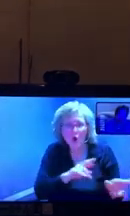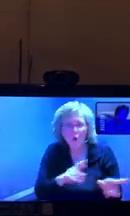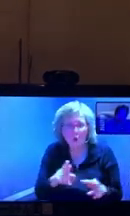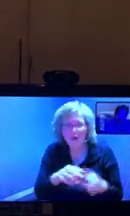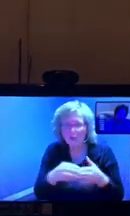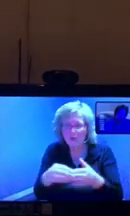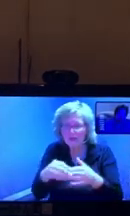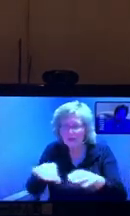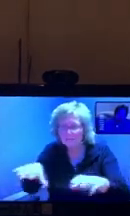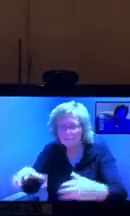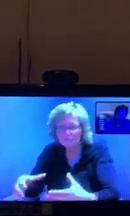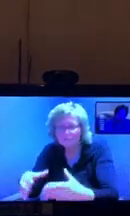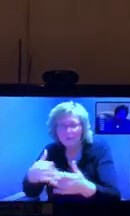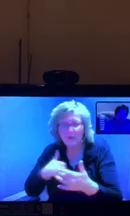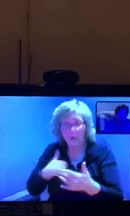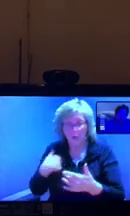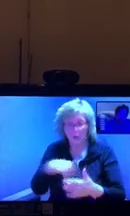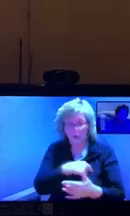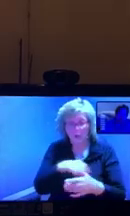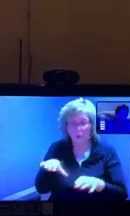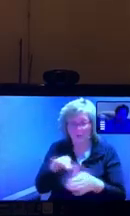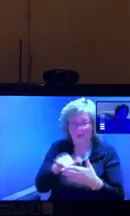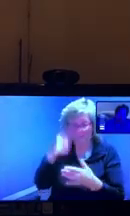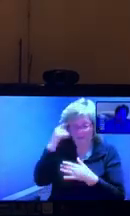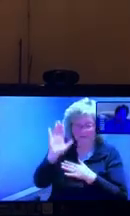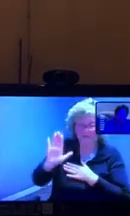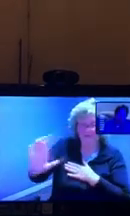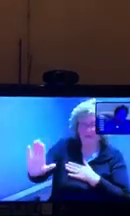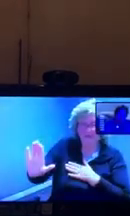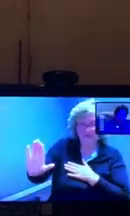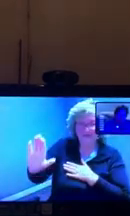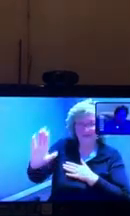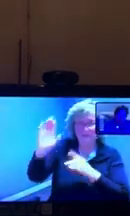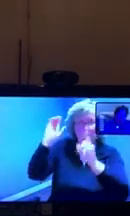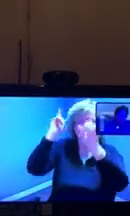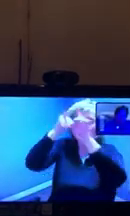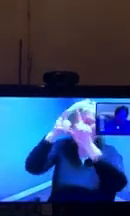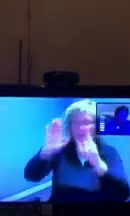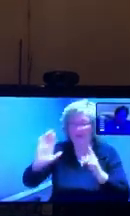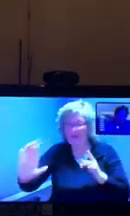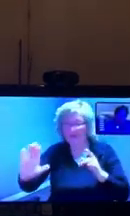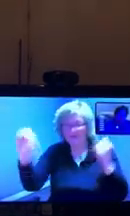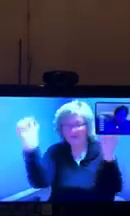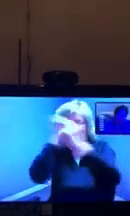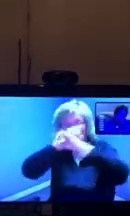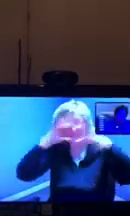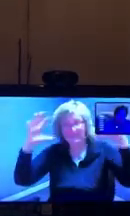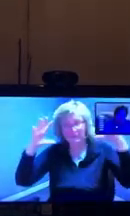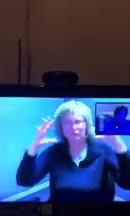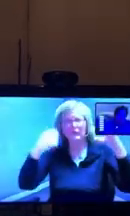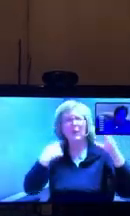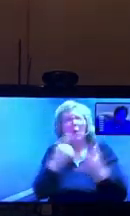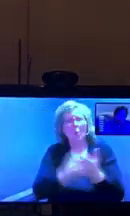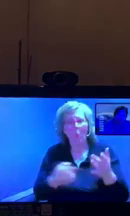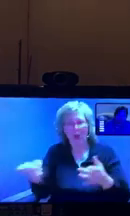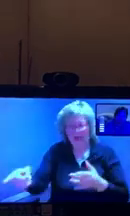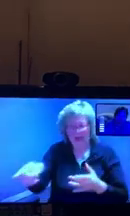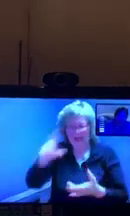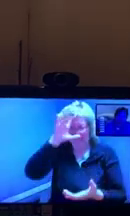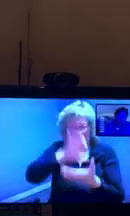We are doing this because of Ash's vision and what he believes that we can accomplish. And I'm going to tell you that the $1 billion goal is to be